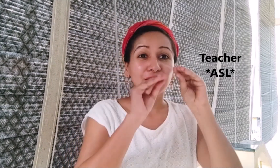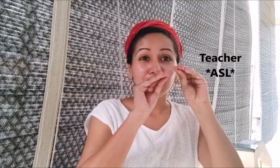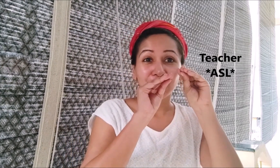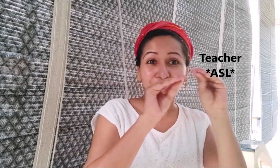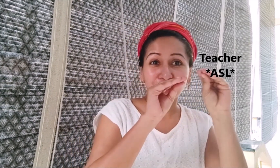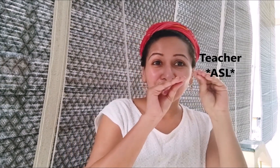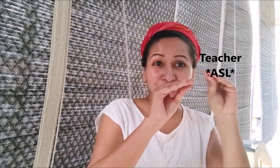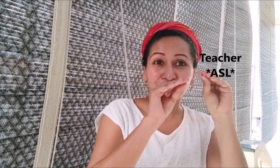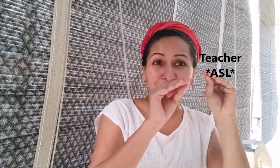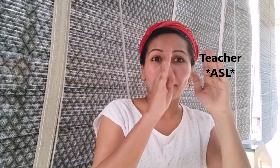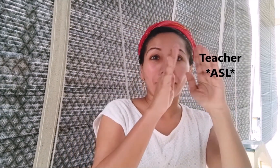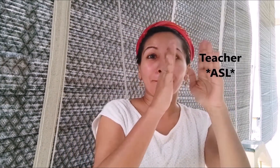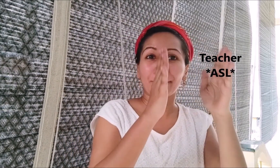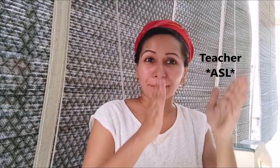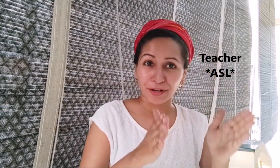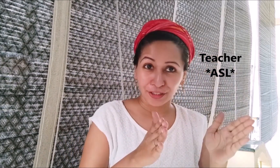teach person.